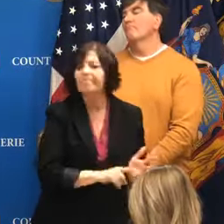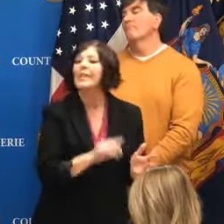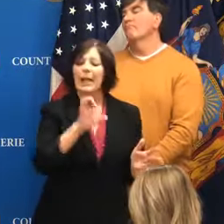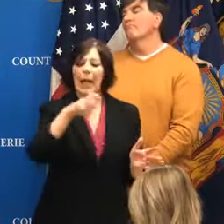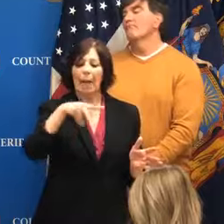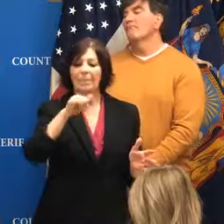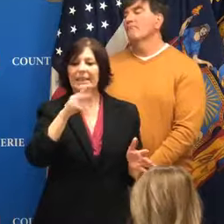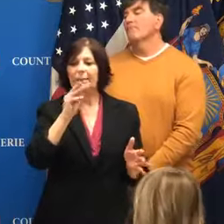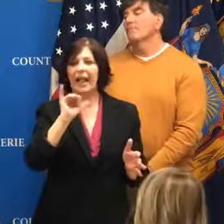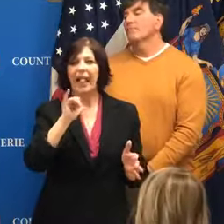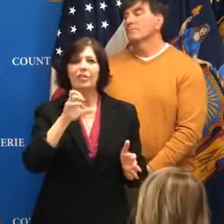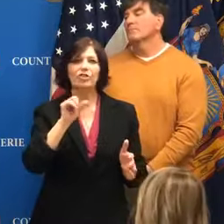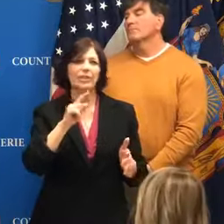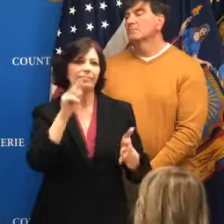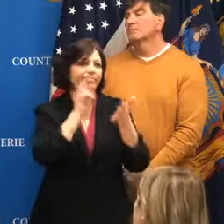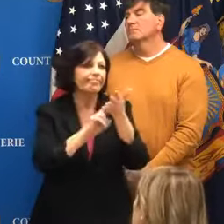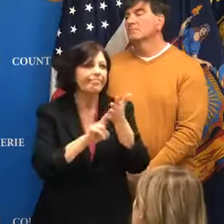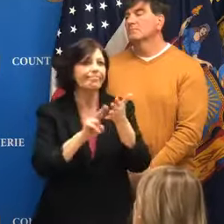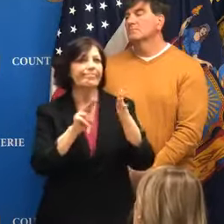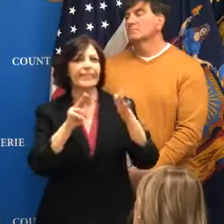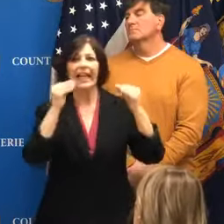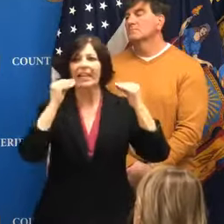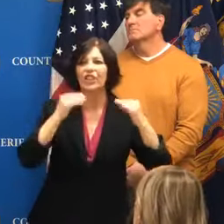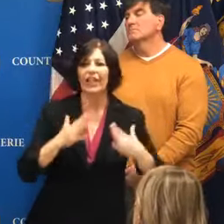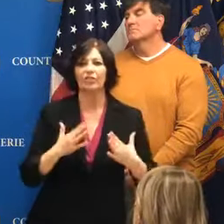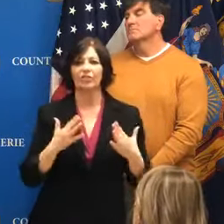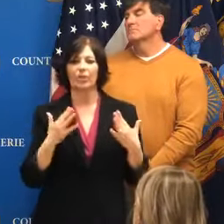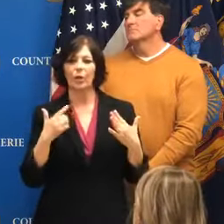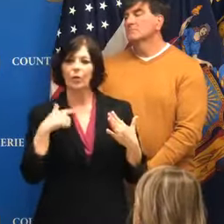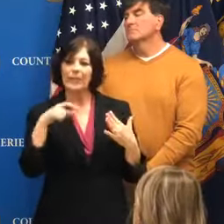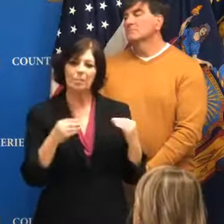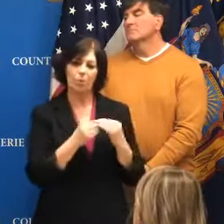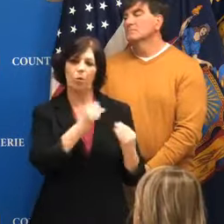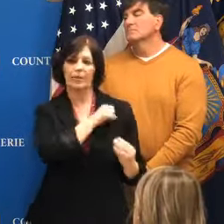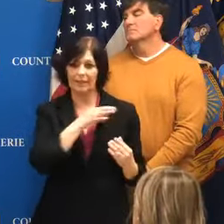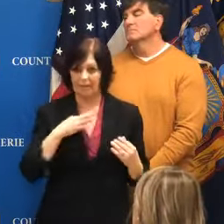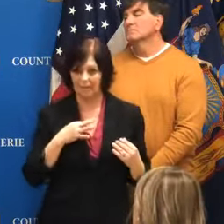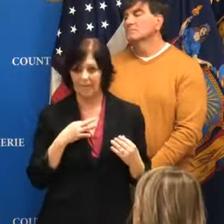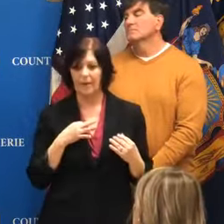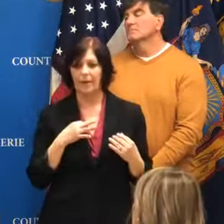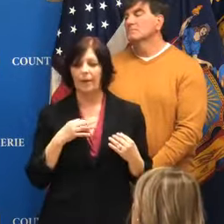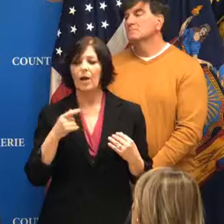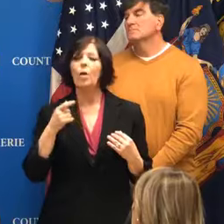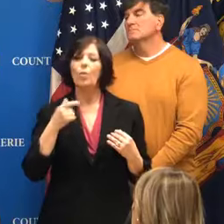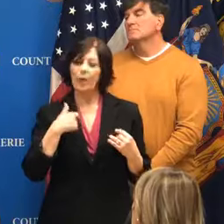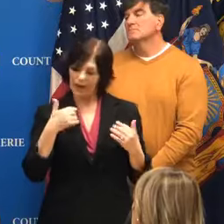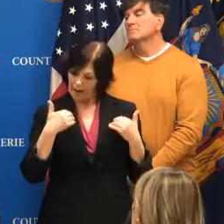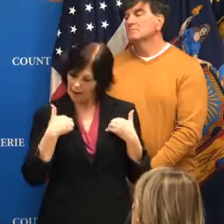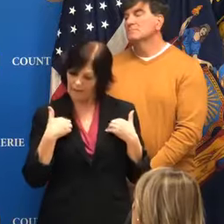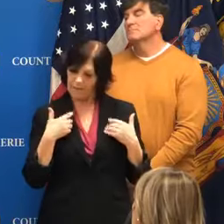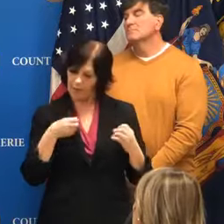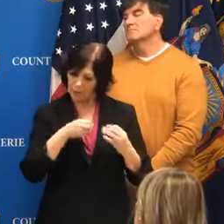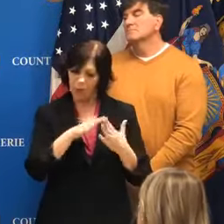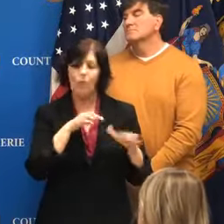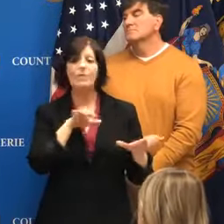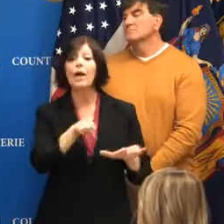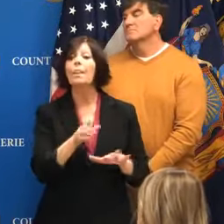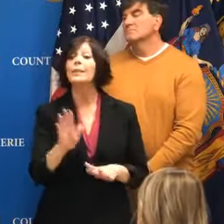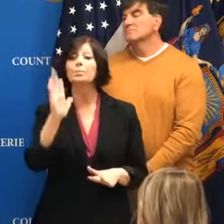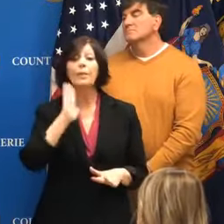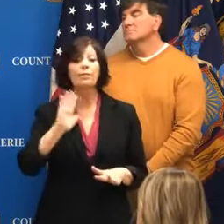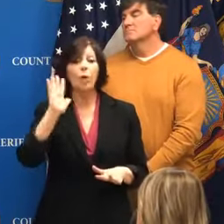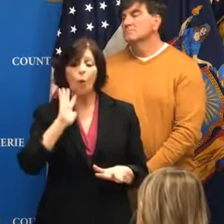Epidemiologists, clerks, public educators. We need more staff, and so we have an organized approach. We've done this before